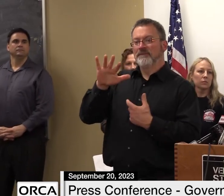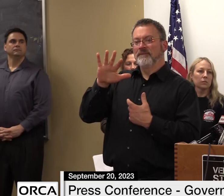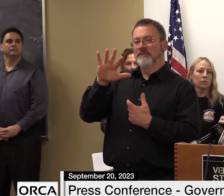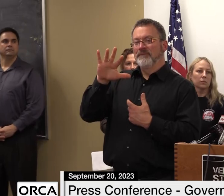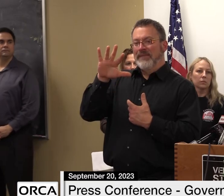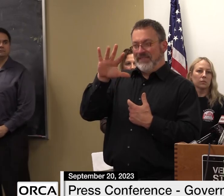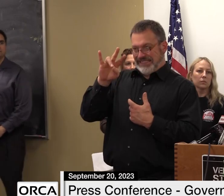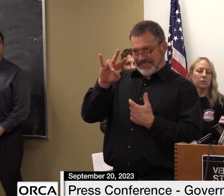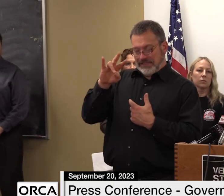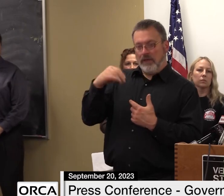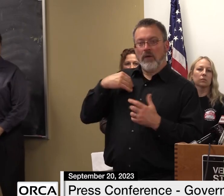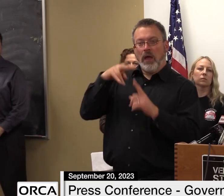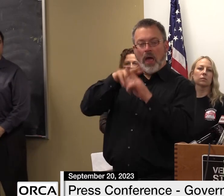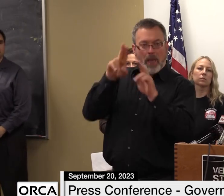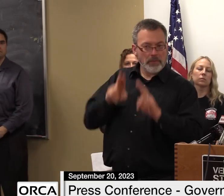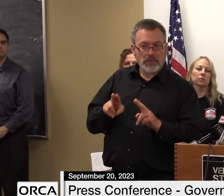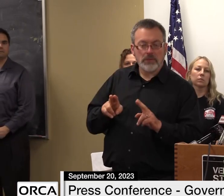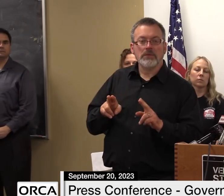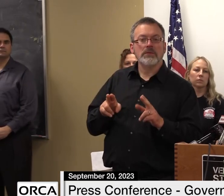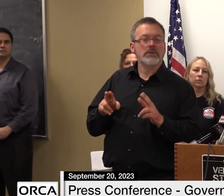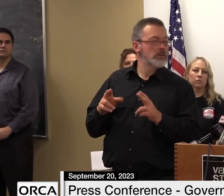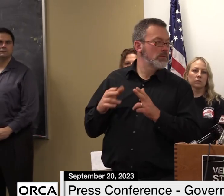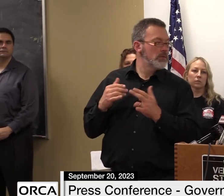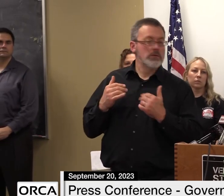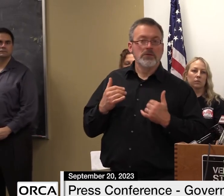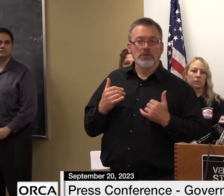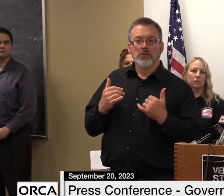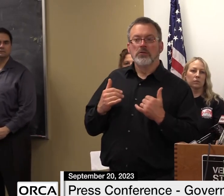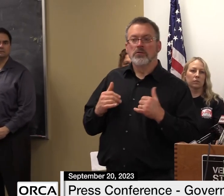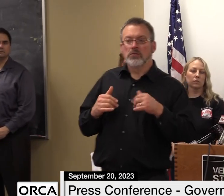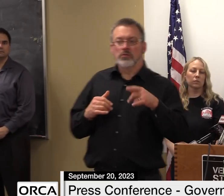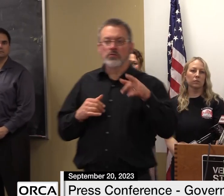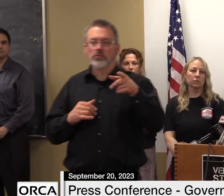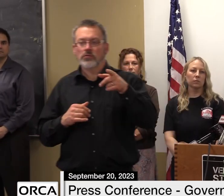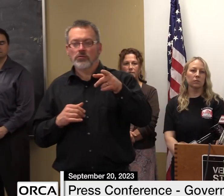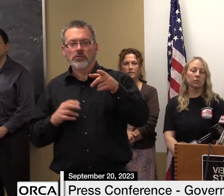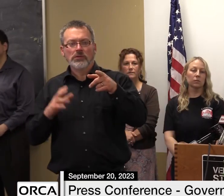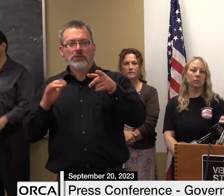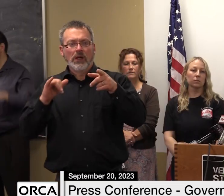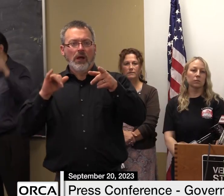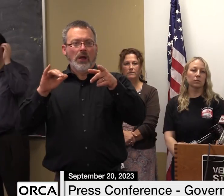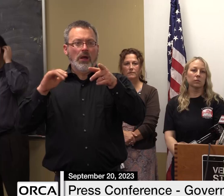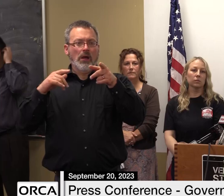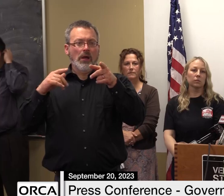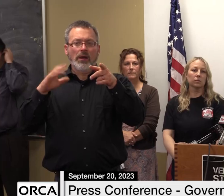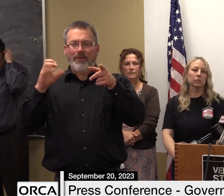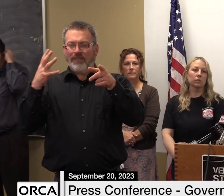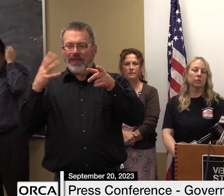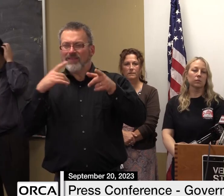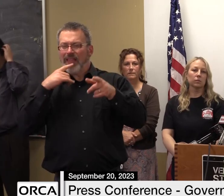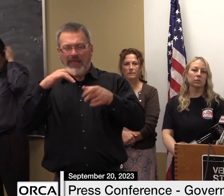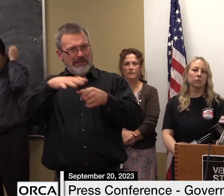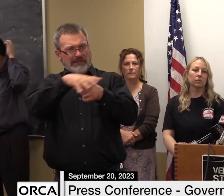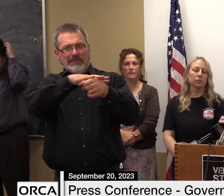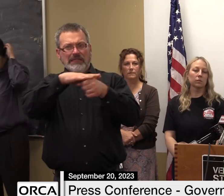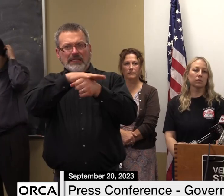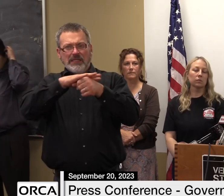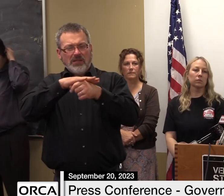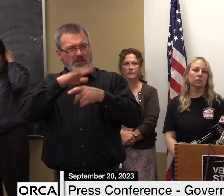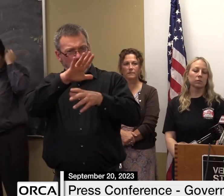applicants. Gotcha. Yeah. Talk about the development of that area. Do you guys have a goal in terms of how long it would